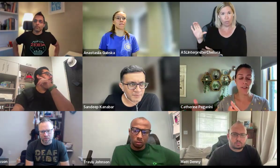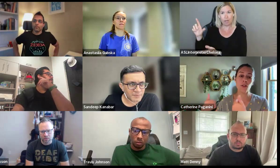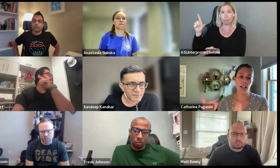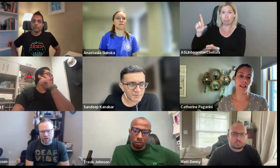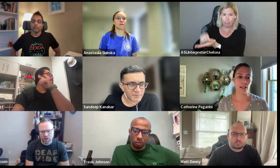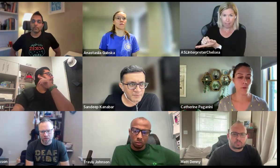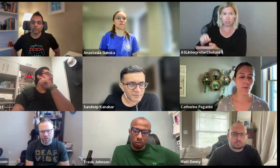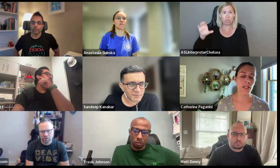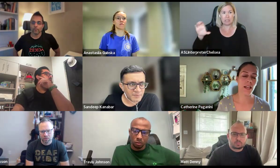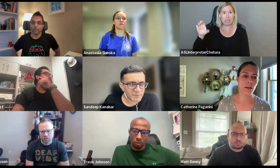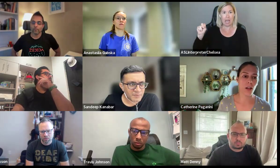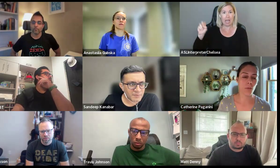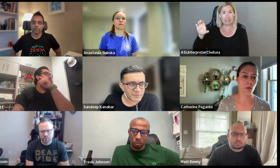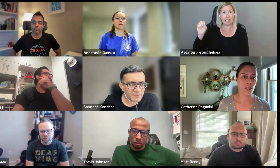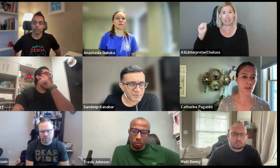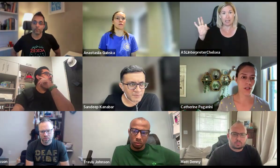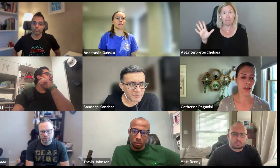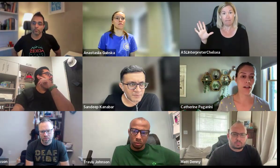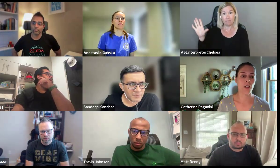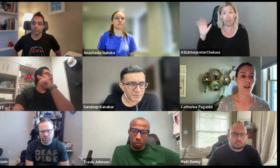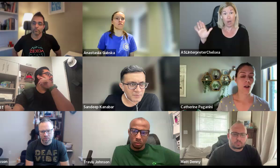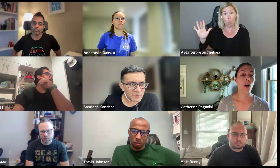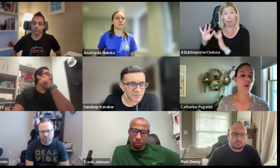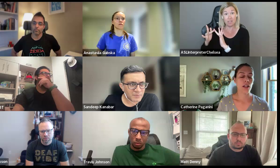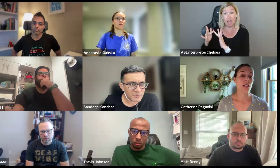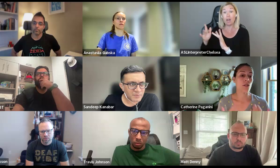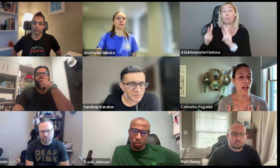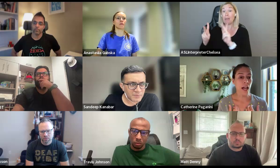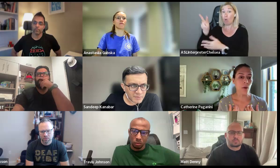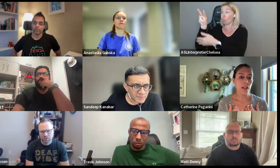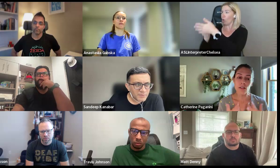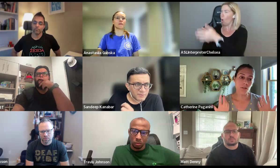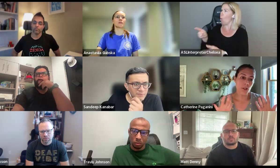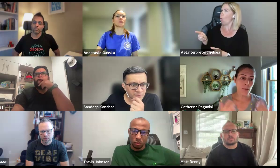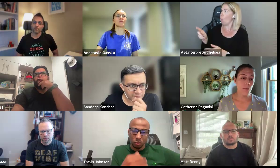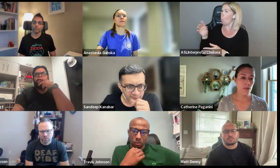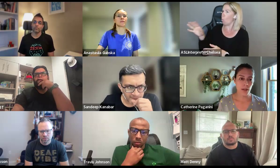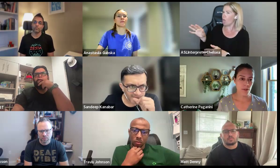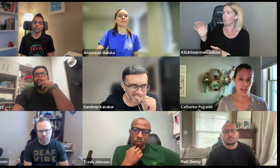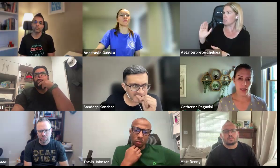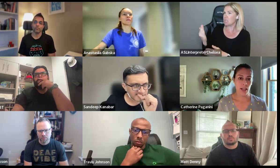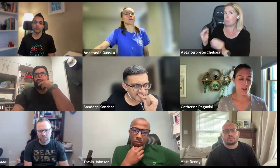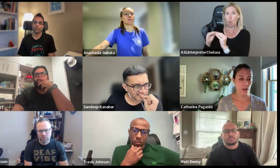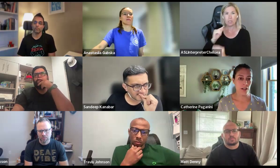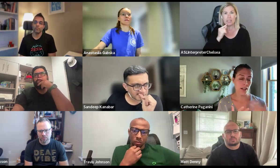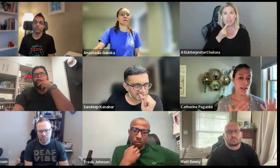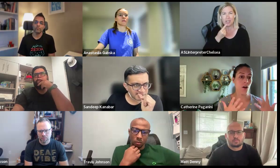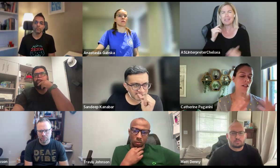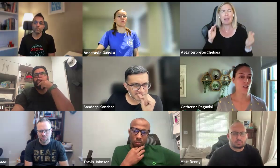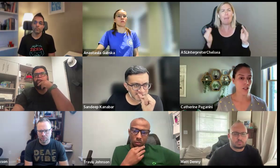If you send that, it will be taken a lot more serious than, oh, this is what I want. Because unfortunately, people sometimes think like that, you know, they think, oh, that's just